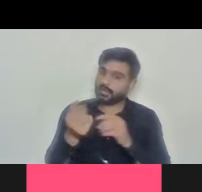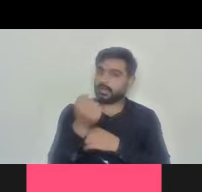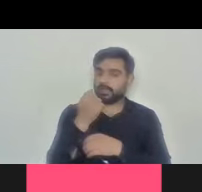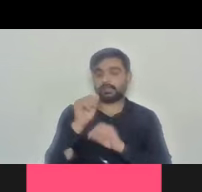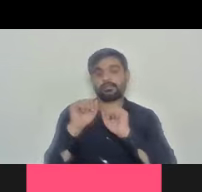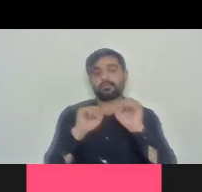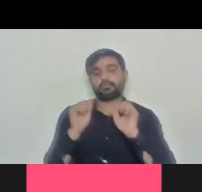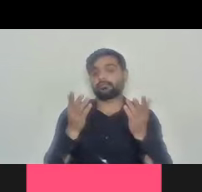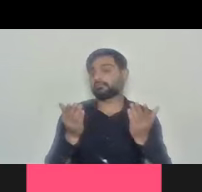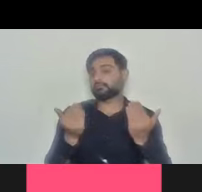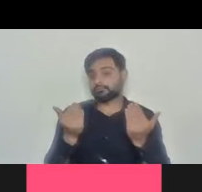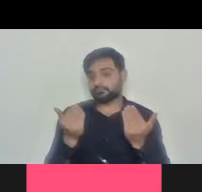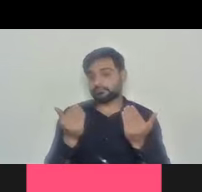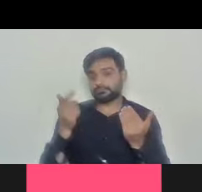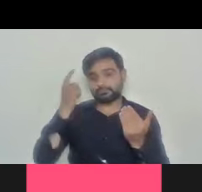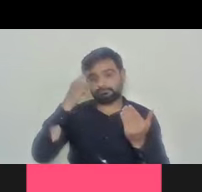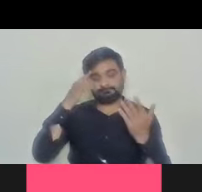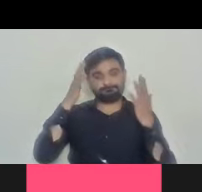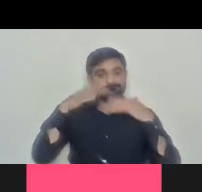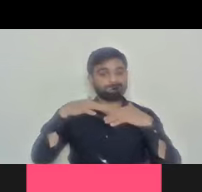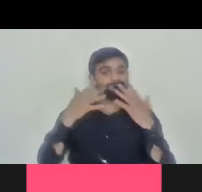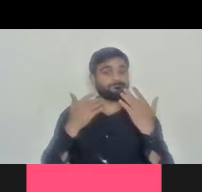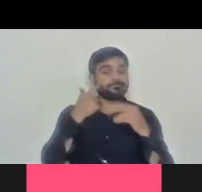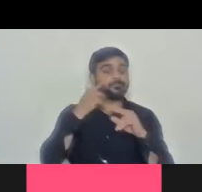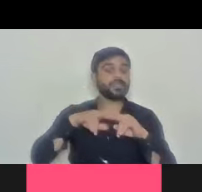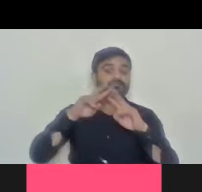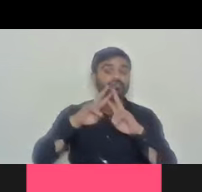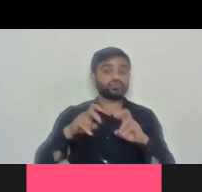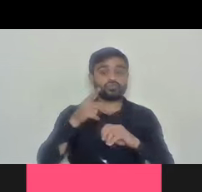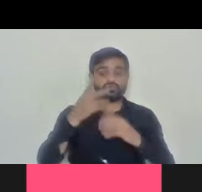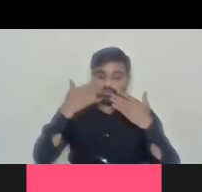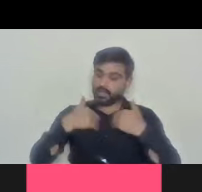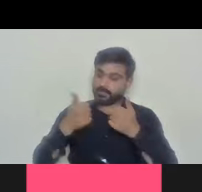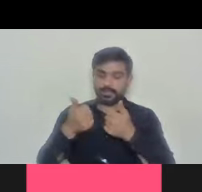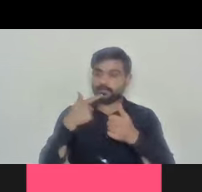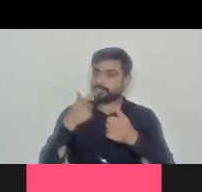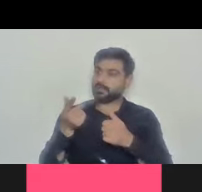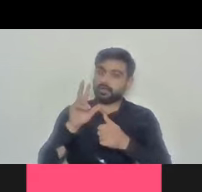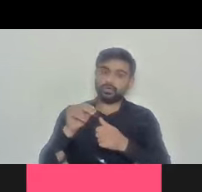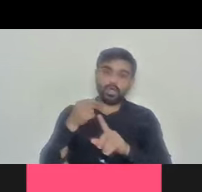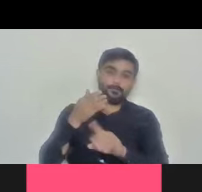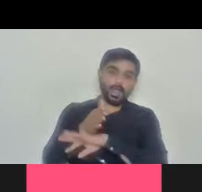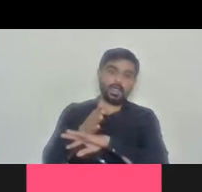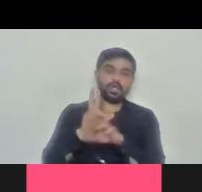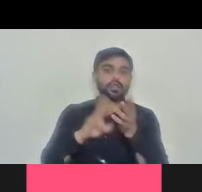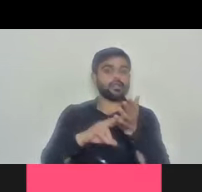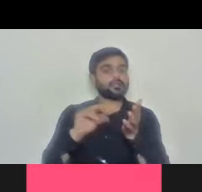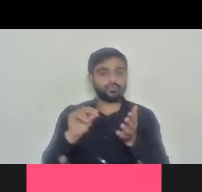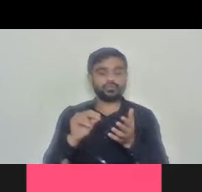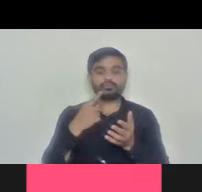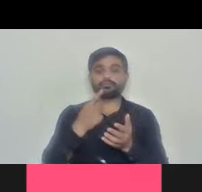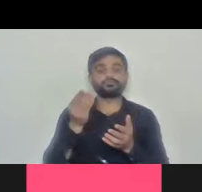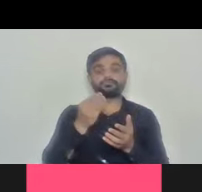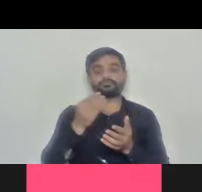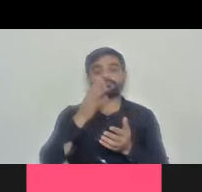your mental health. Okay, as a researcher, you are also human, and you cannot stay disaffected by all this. So